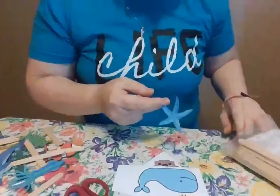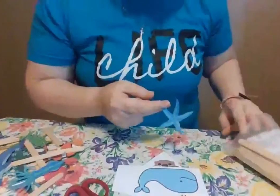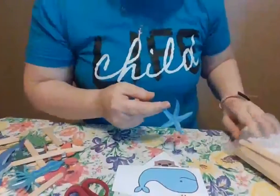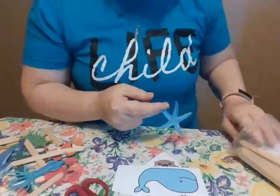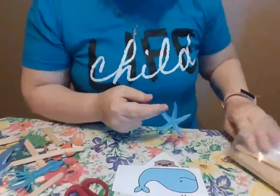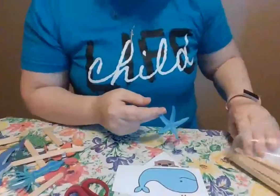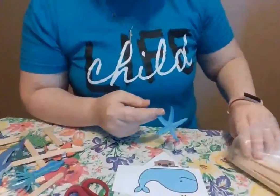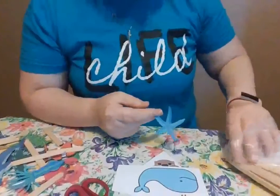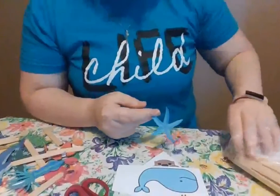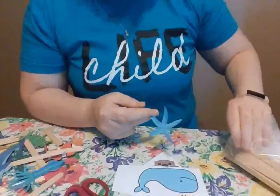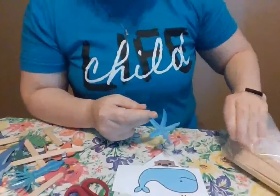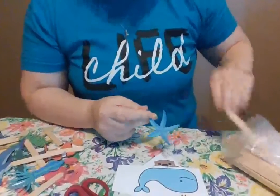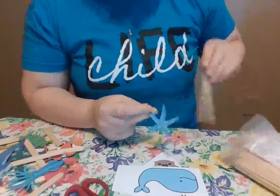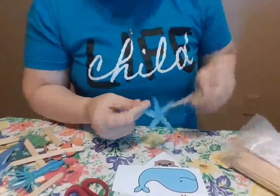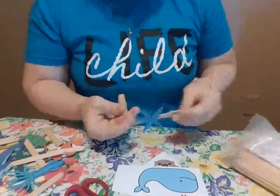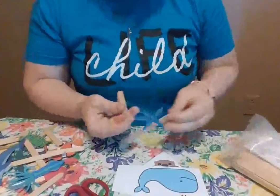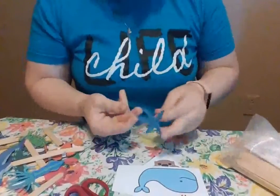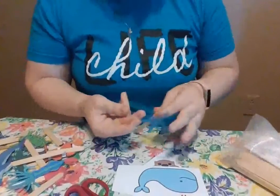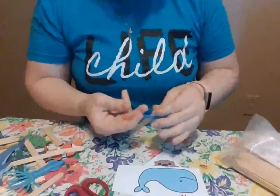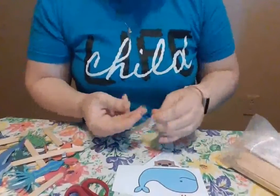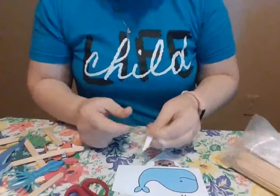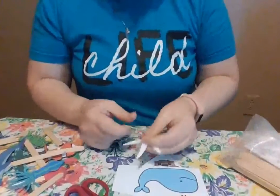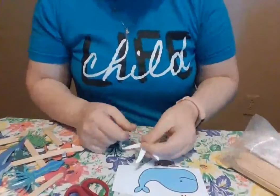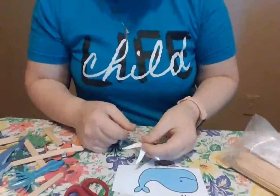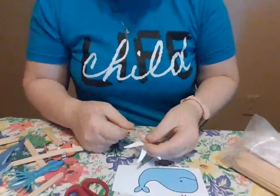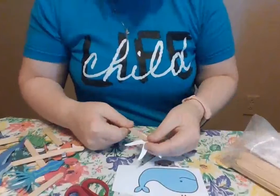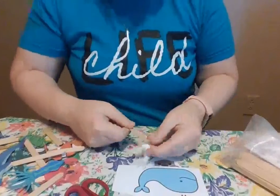and we set it on the back